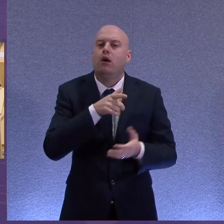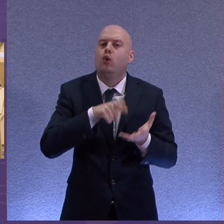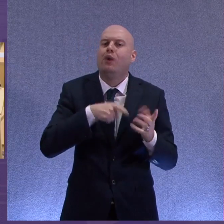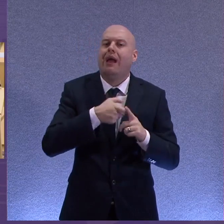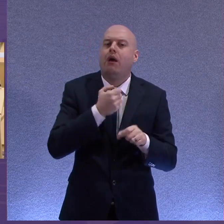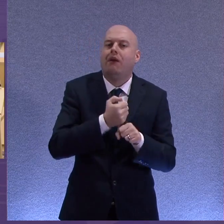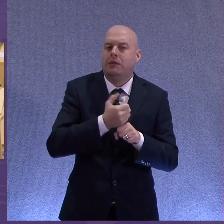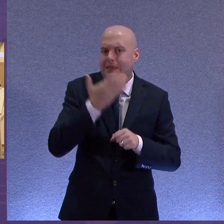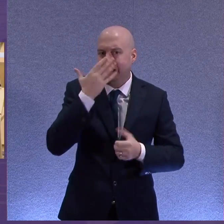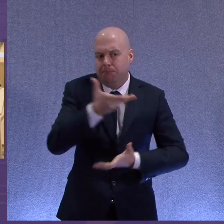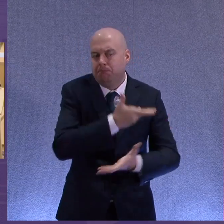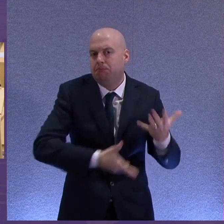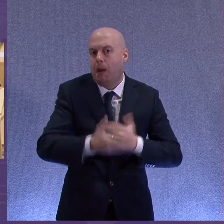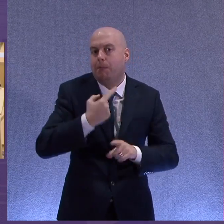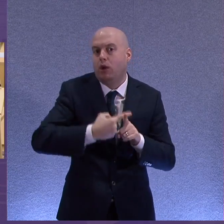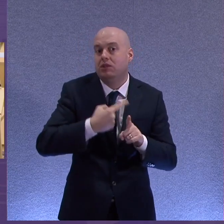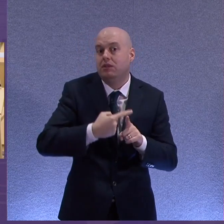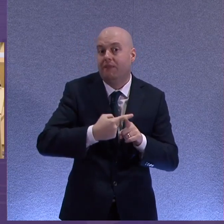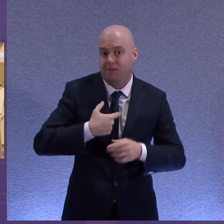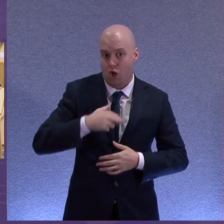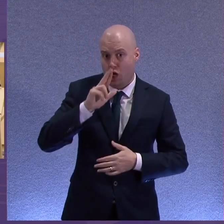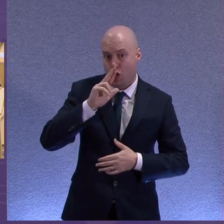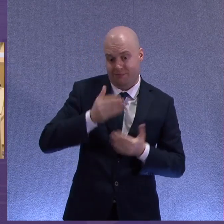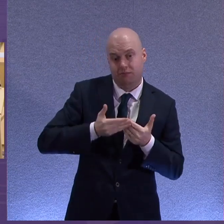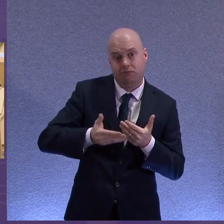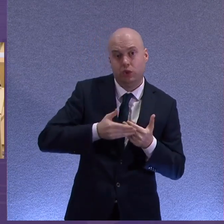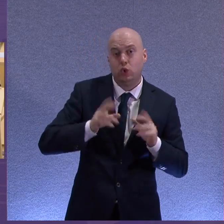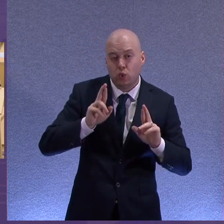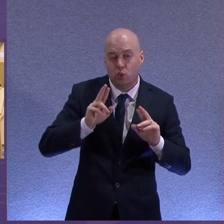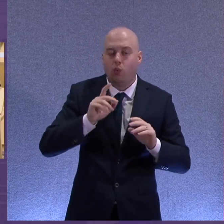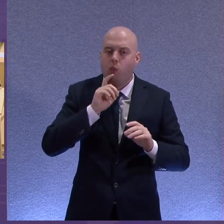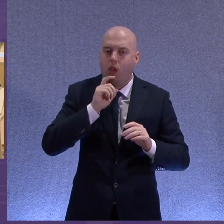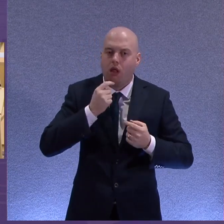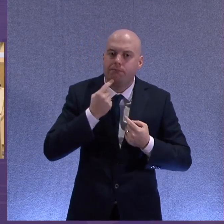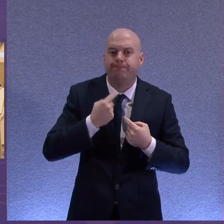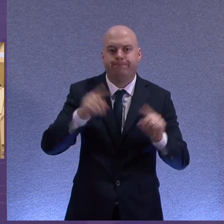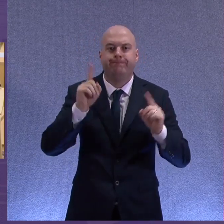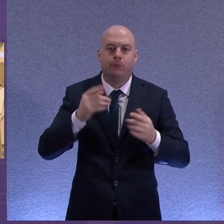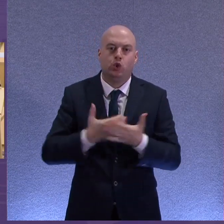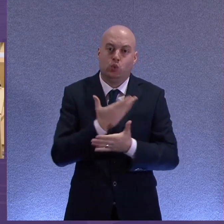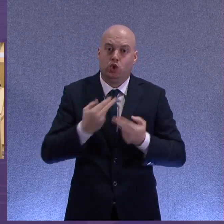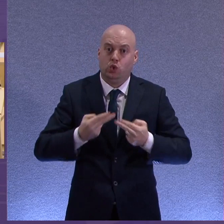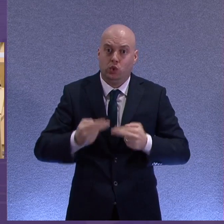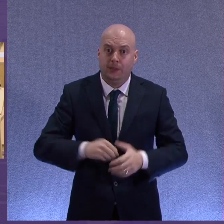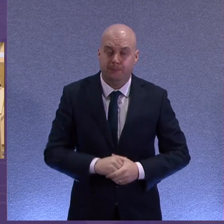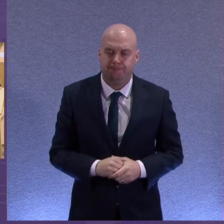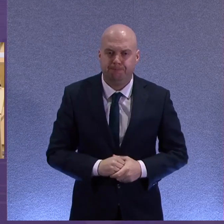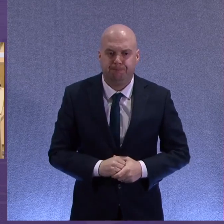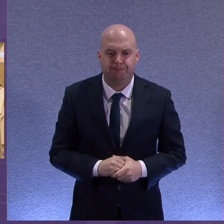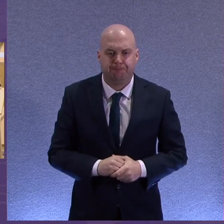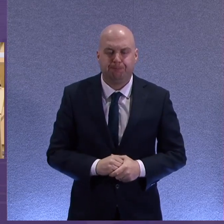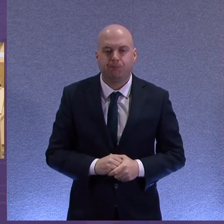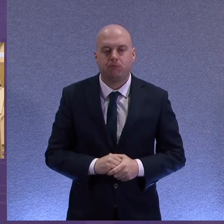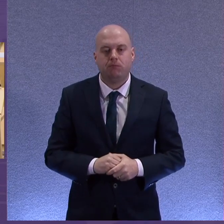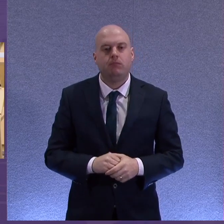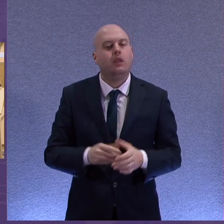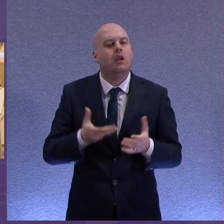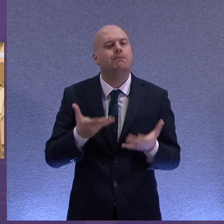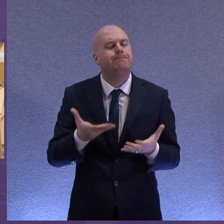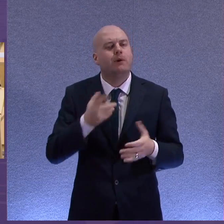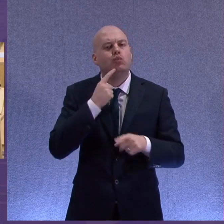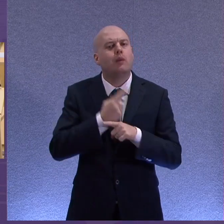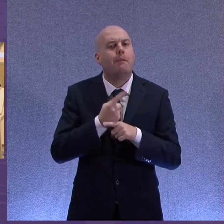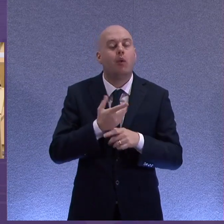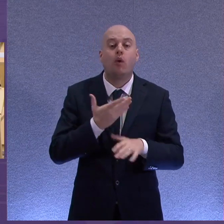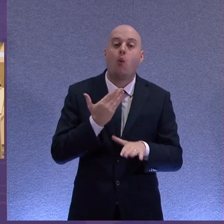will see positive announcements on this soon. If I can now turn to the issue of work and the closing of business premises. And let me